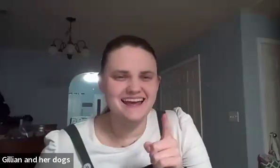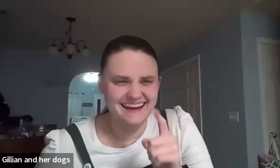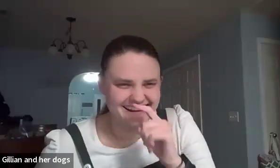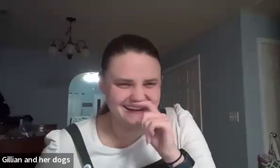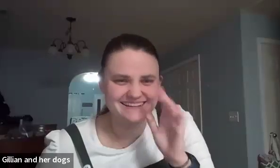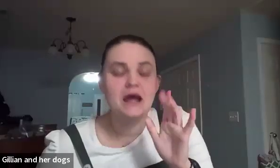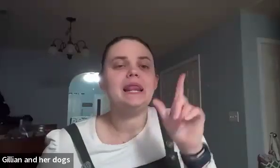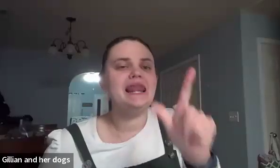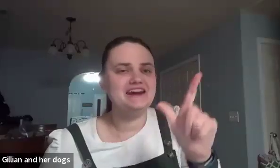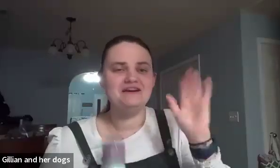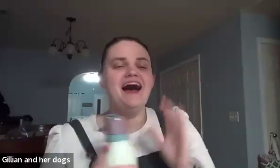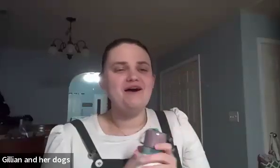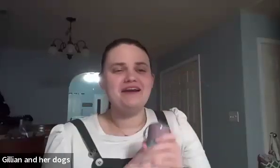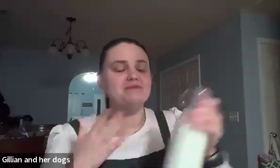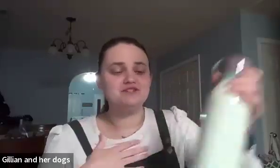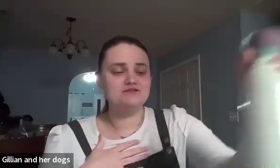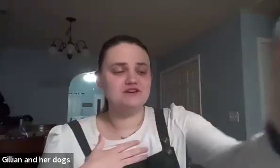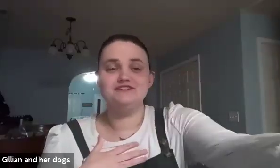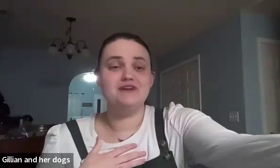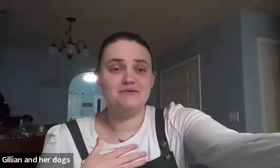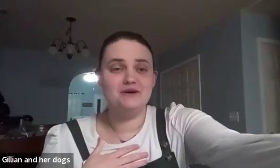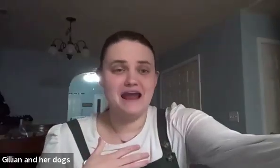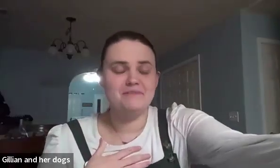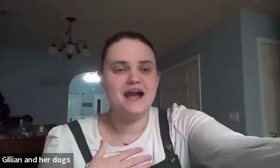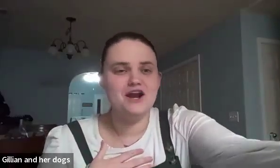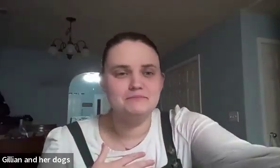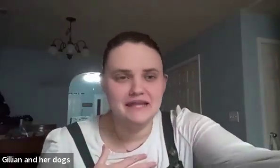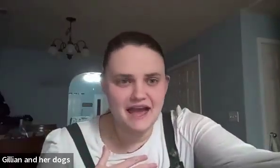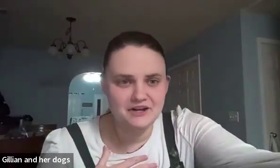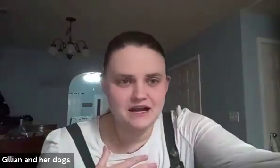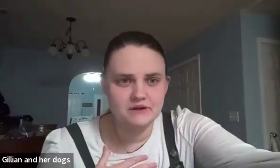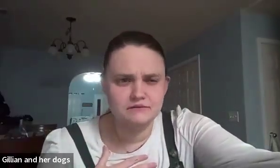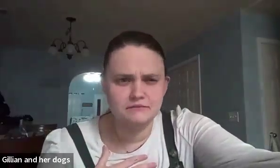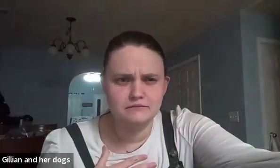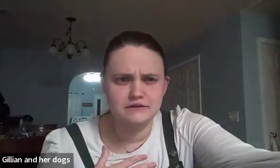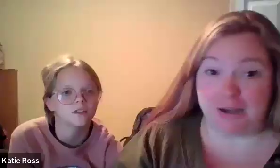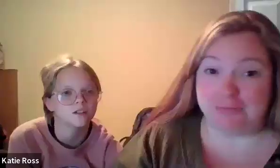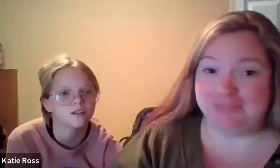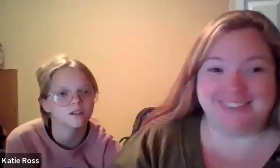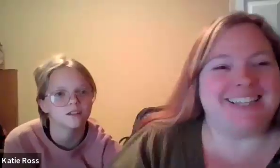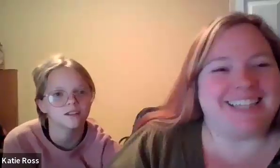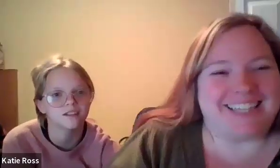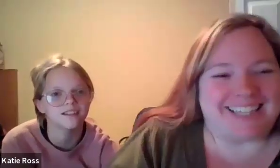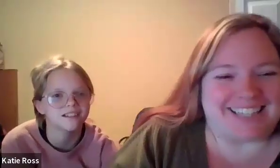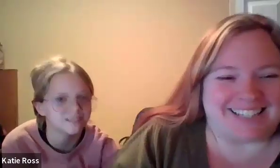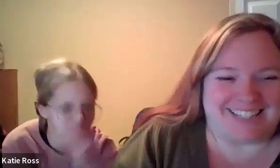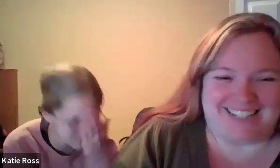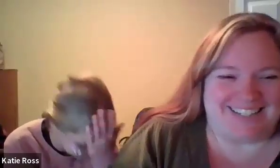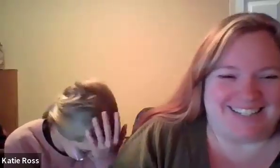time. Letter? Okay, I'm so sorry. I do not know what happened. I heard bladder and I went, did we talk Nope. about that? I don't know why the